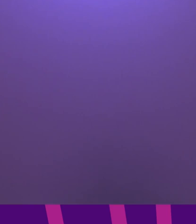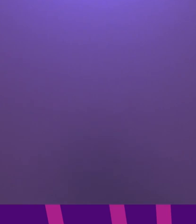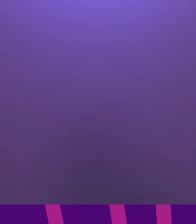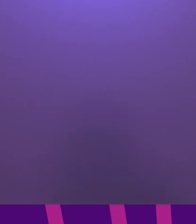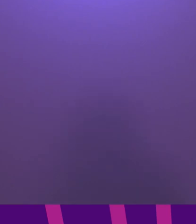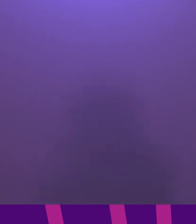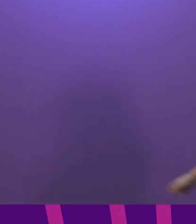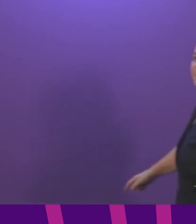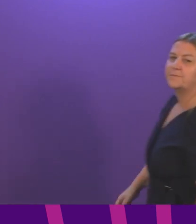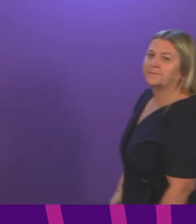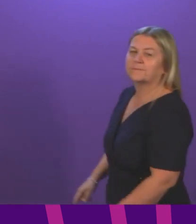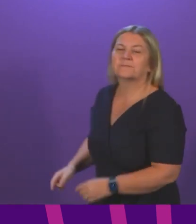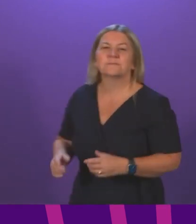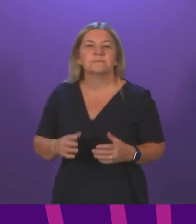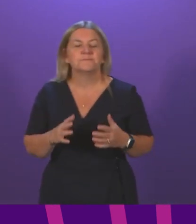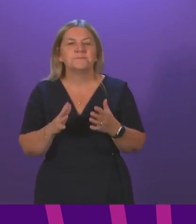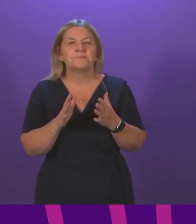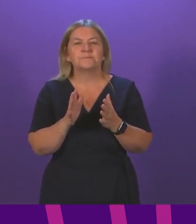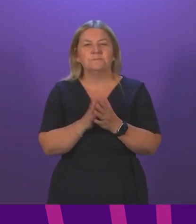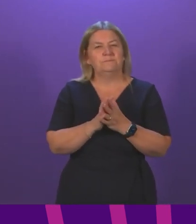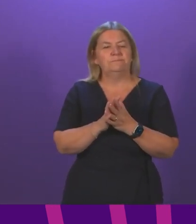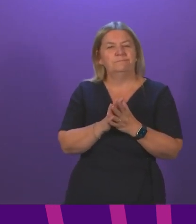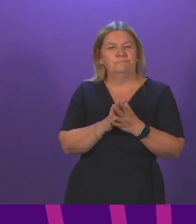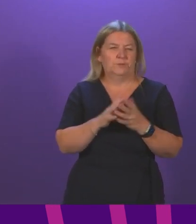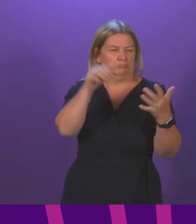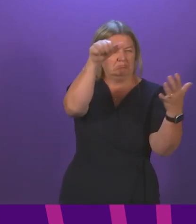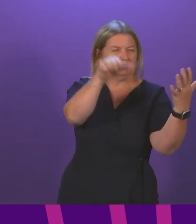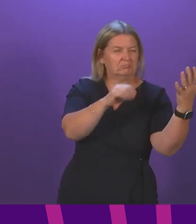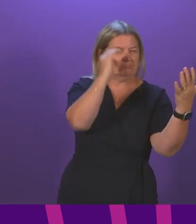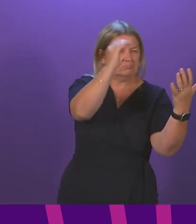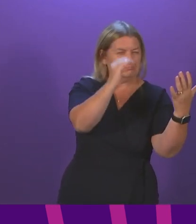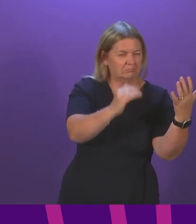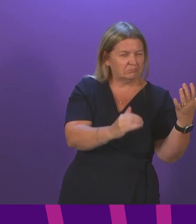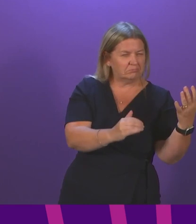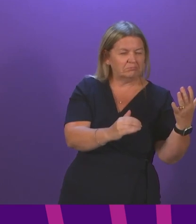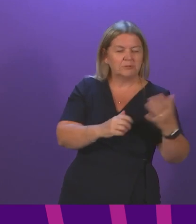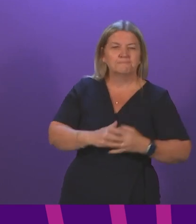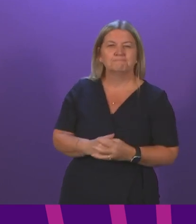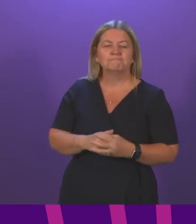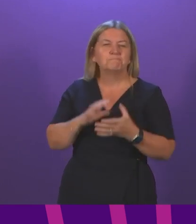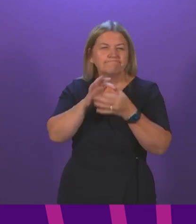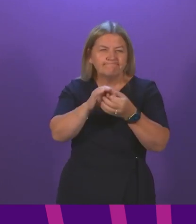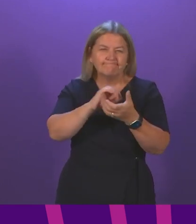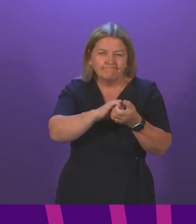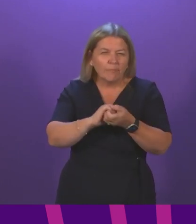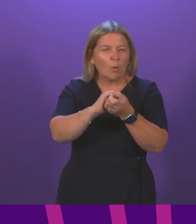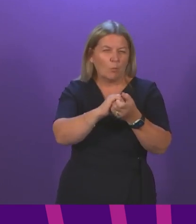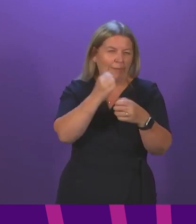June, and its purpose was to extend the definitions for elite sport for Birmingham Commonwealth Games. Thank you.